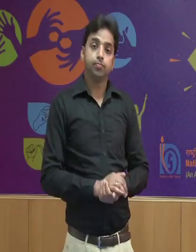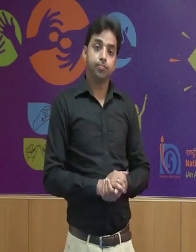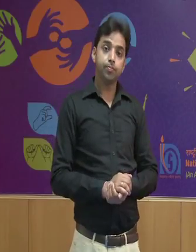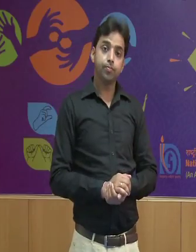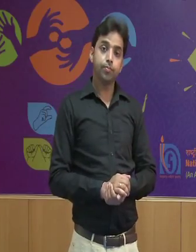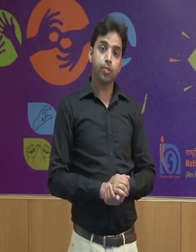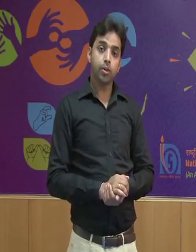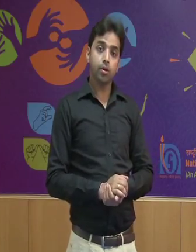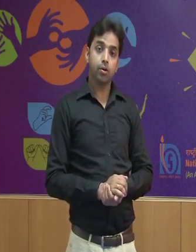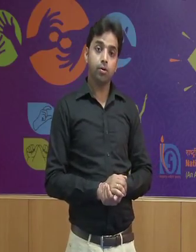Learners,